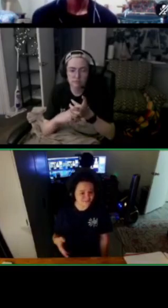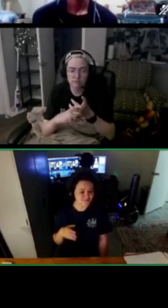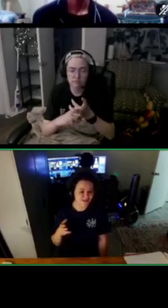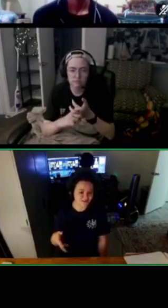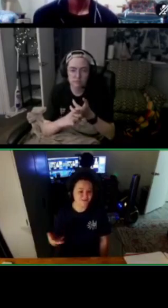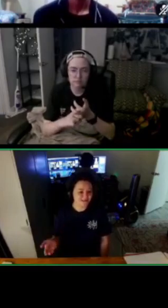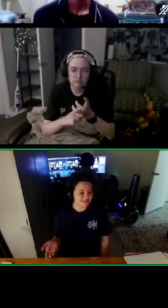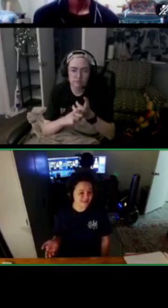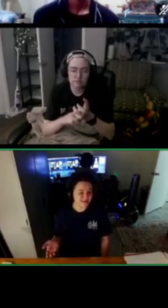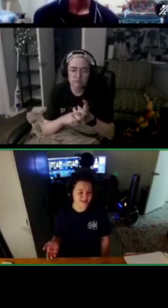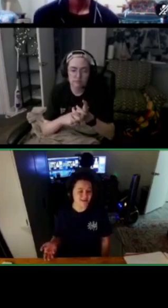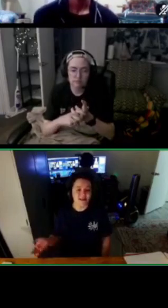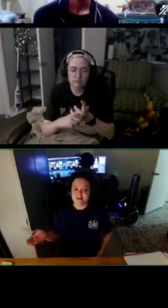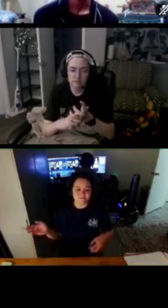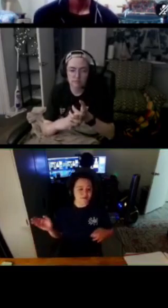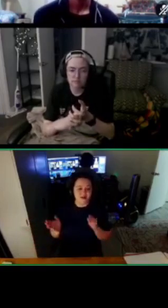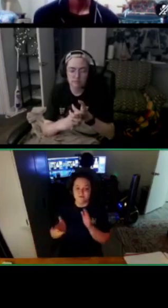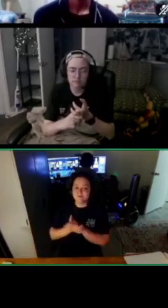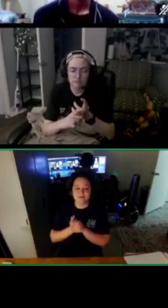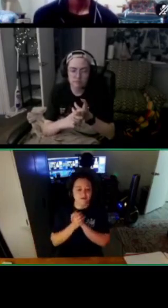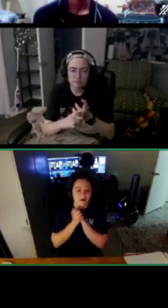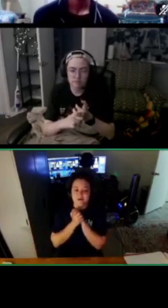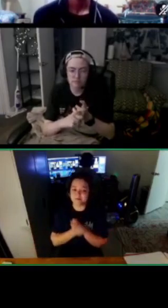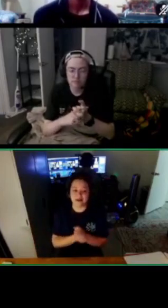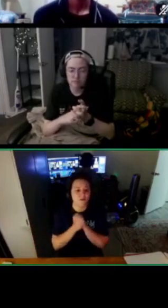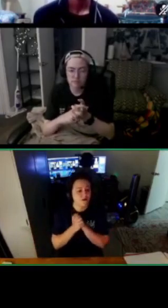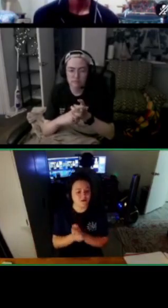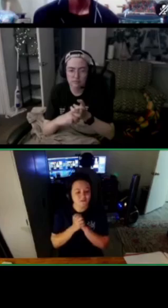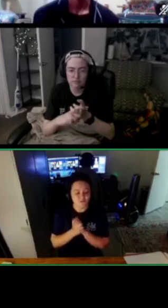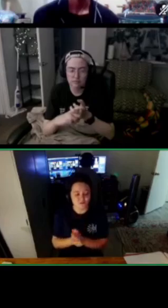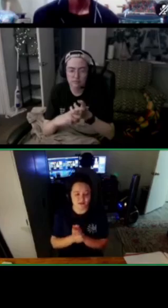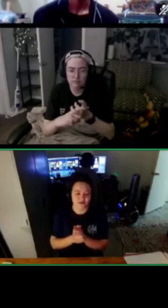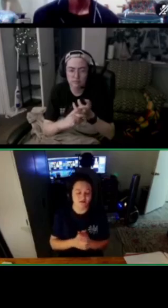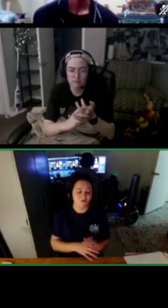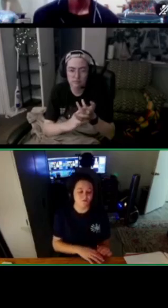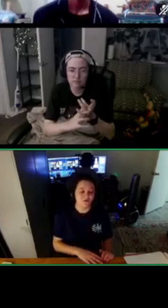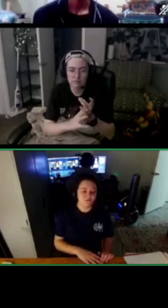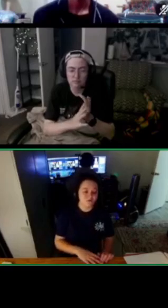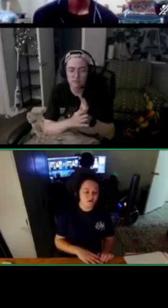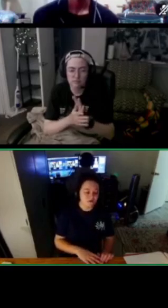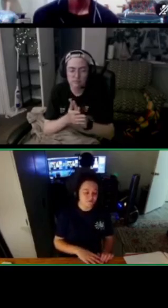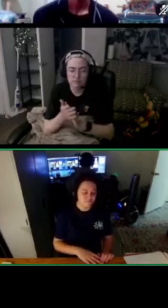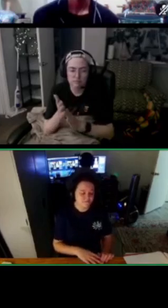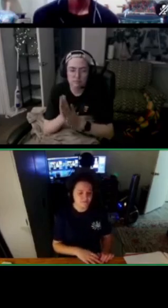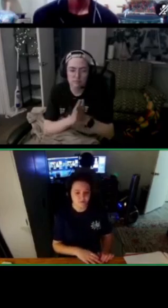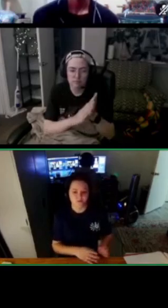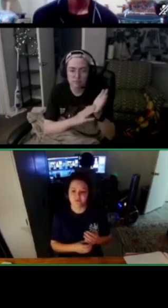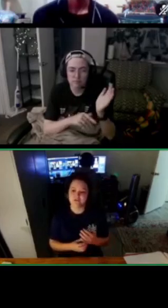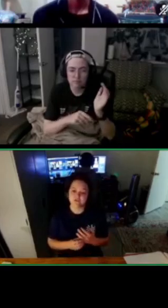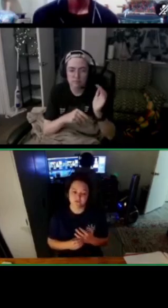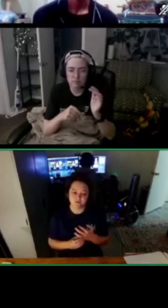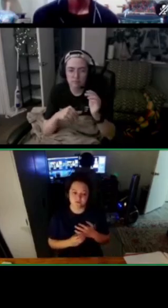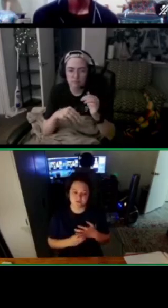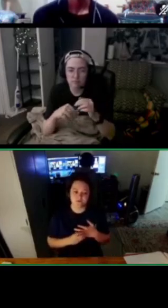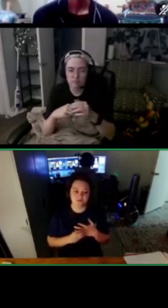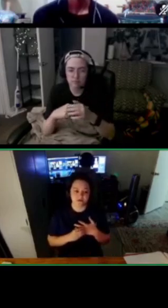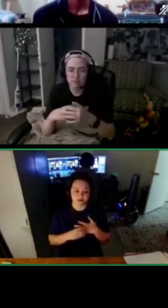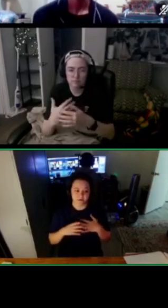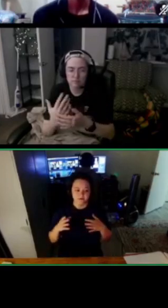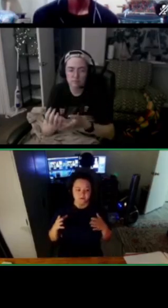try doing it today," I'm gonna back you 100%. Whenever professional interpreters get up